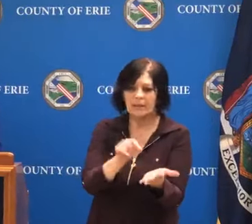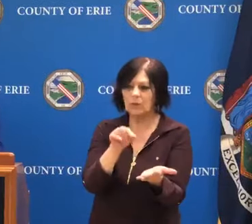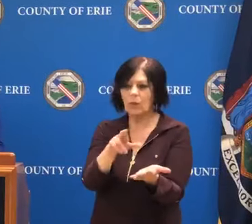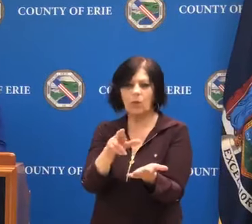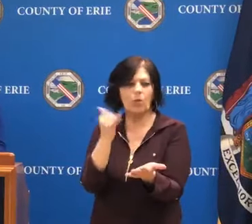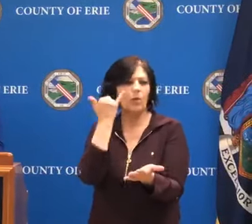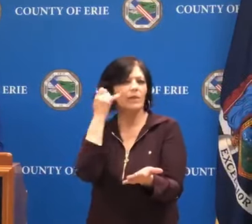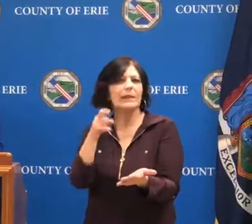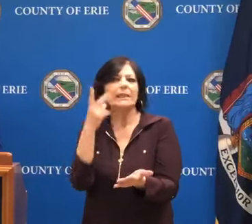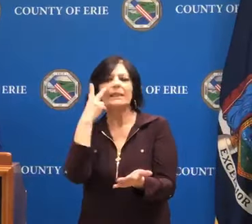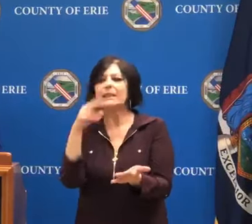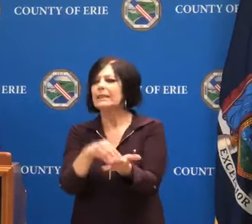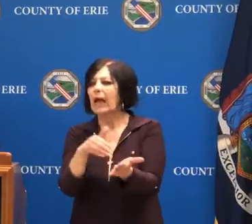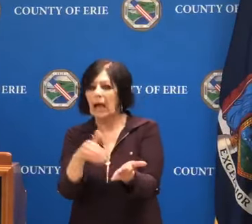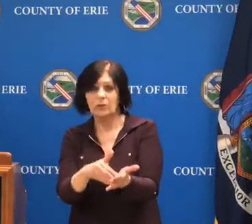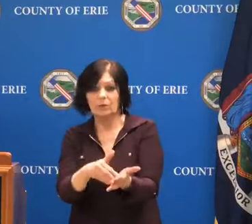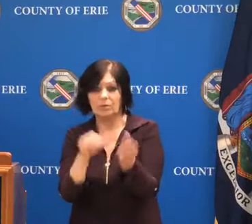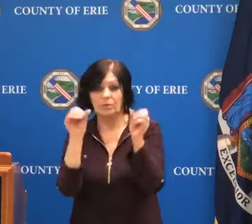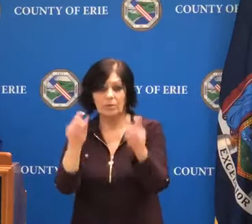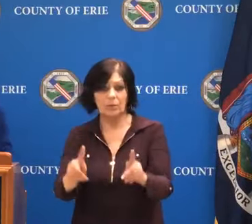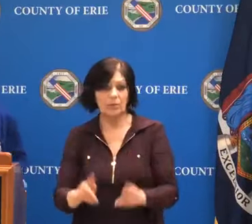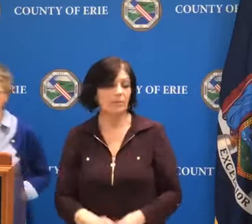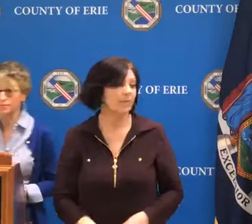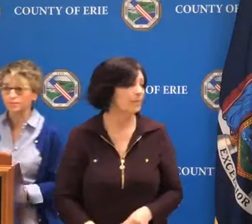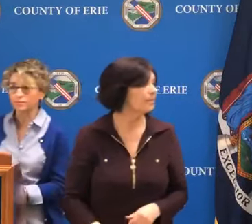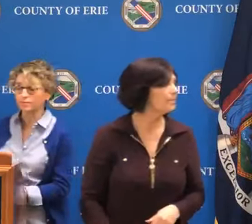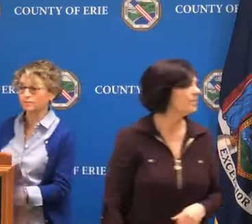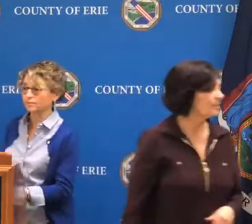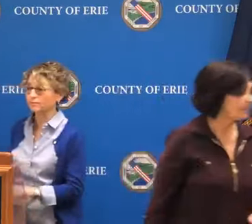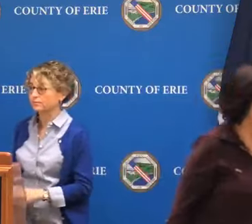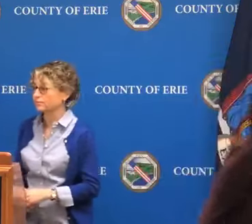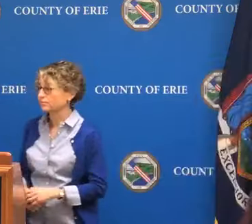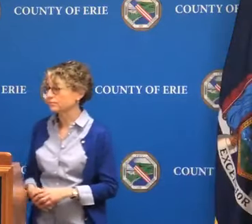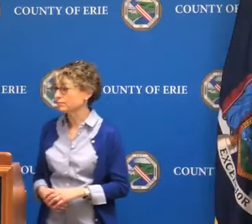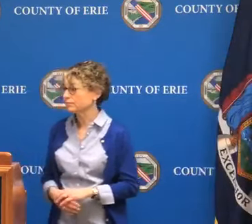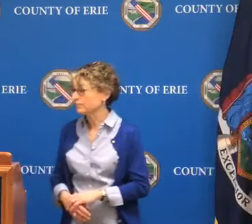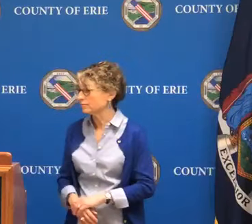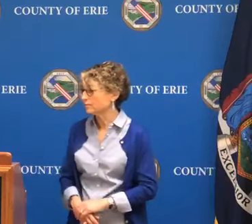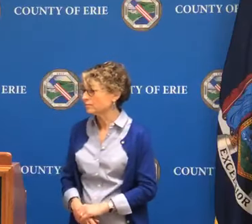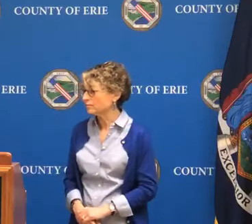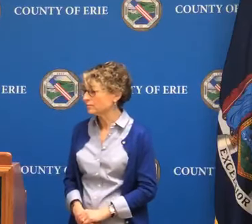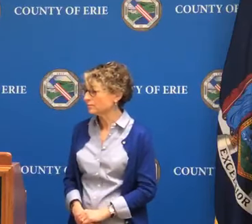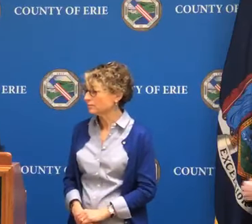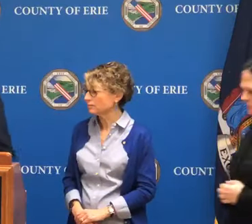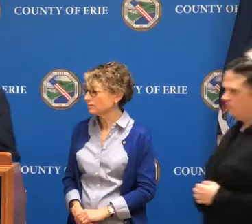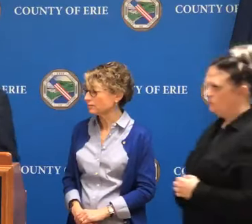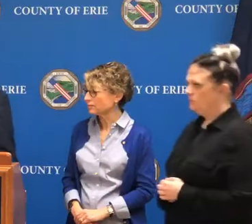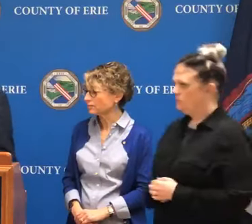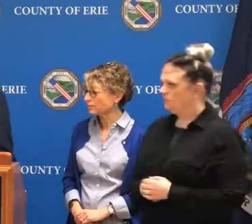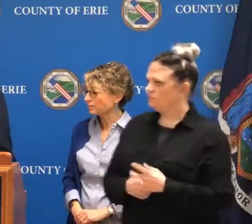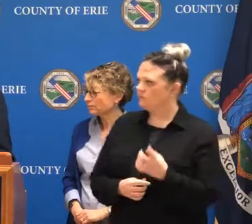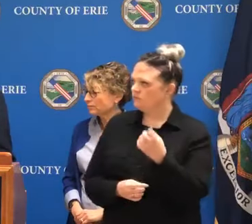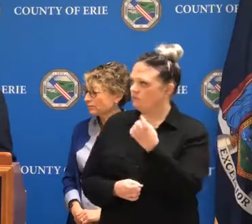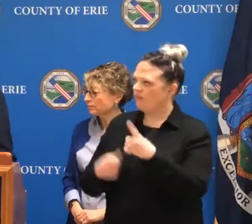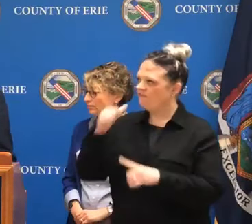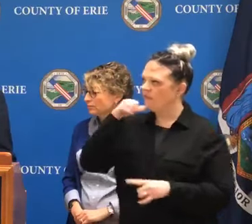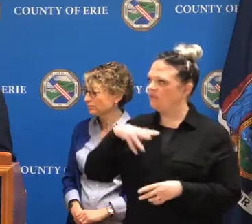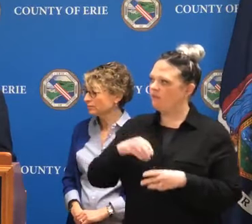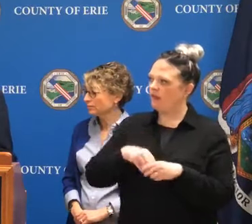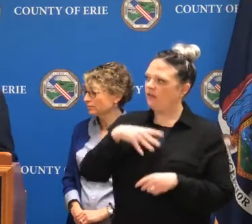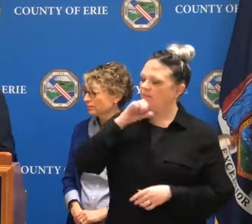if you need to see a health care provider. So Tom and then George. I just wanted to clarify, the female in her 50s without a recent